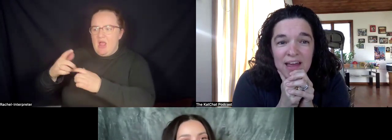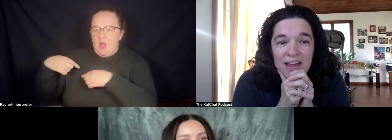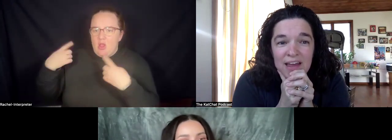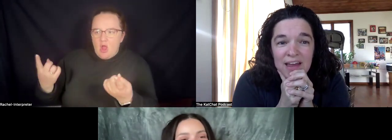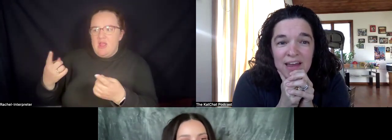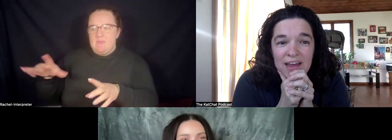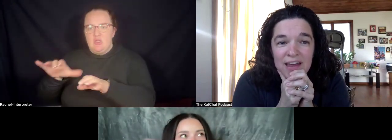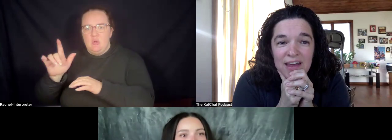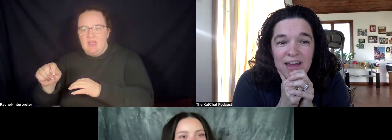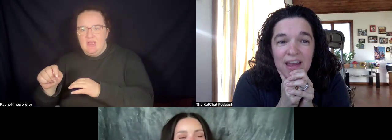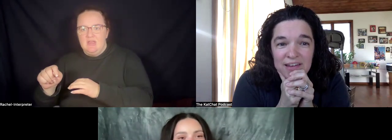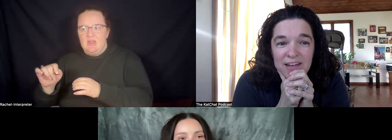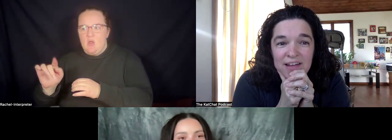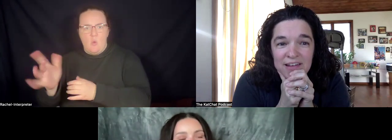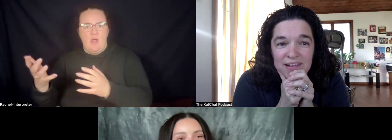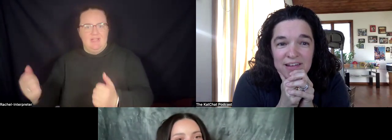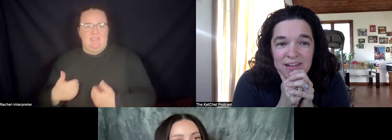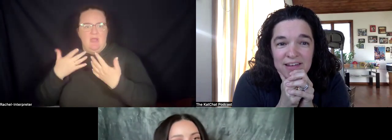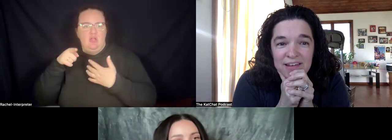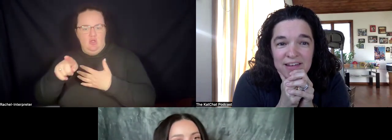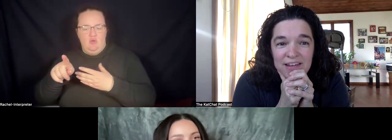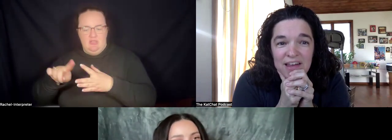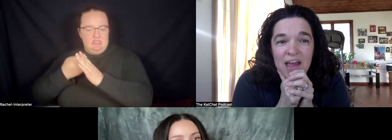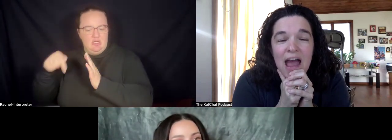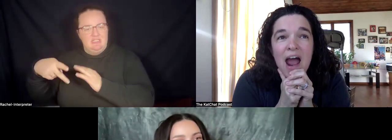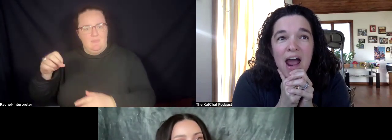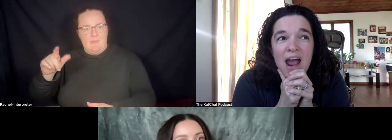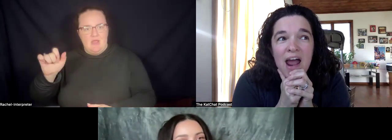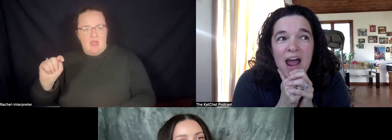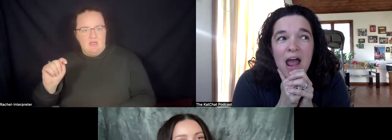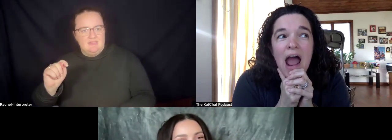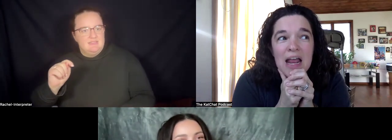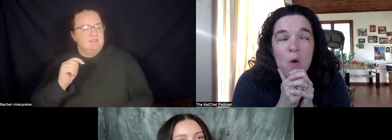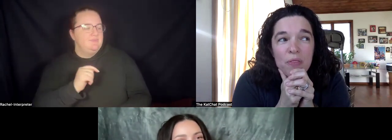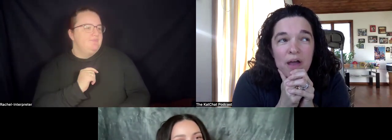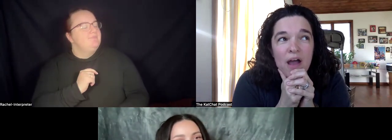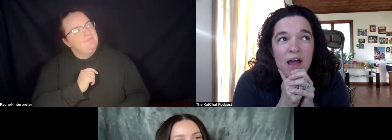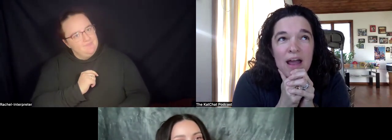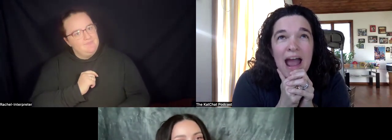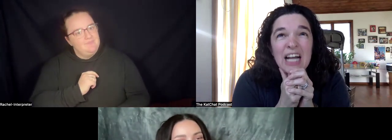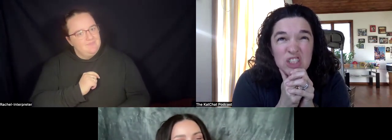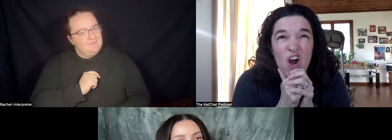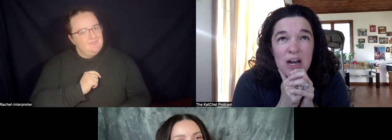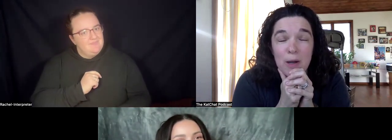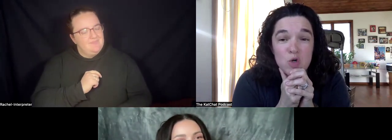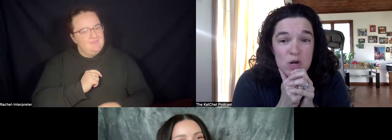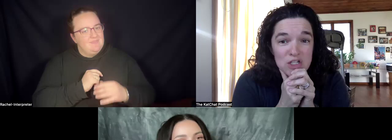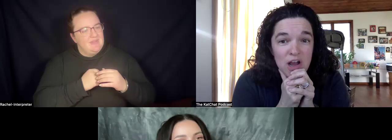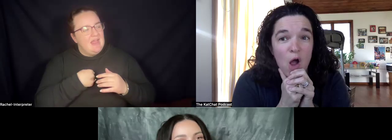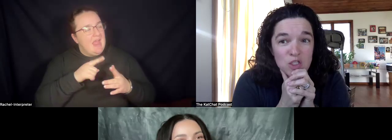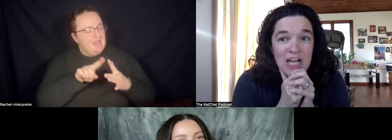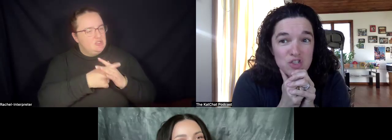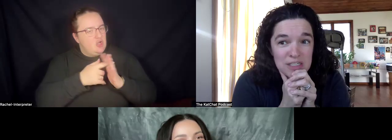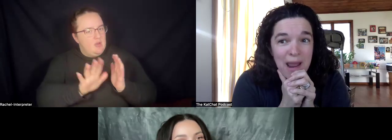And what inspired you to start your podcast? Uh, I started about